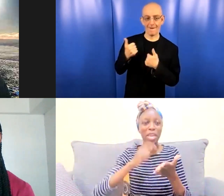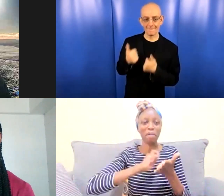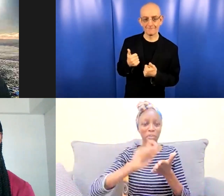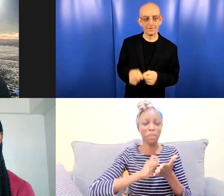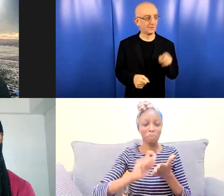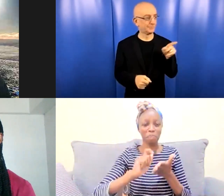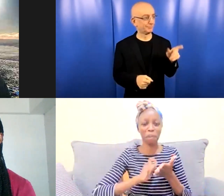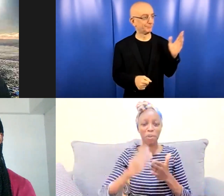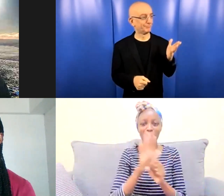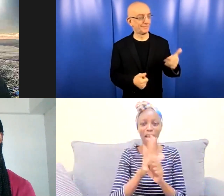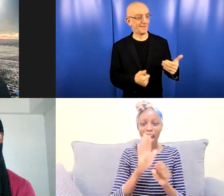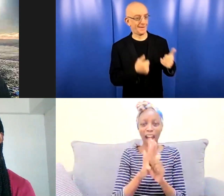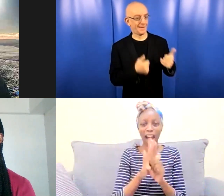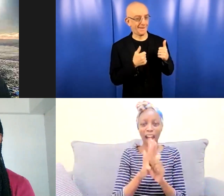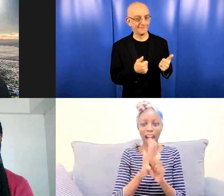notes.